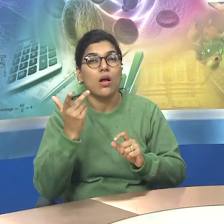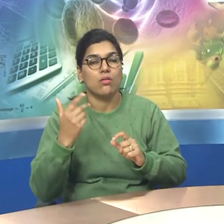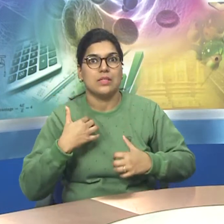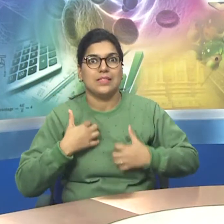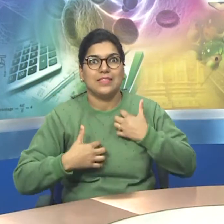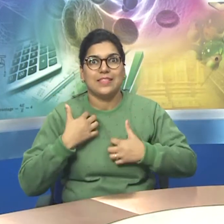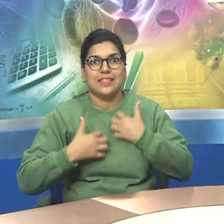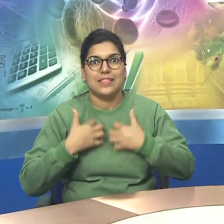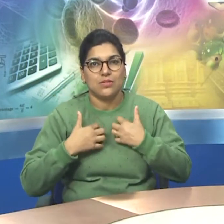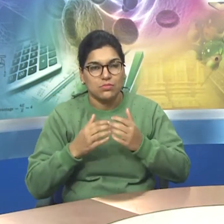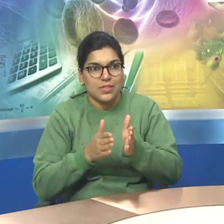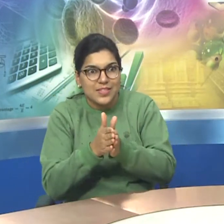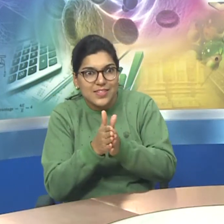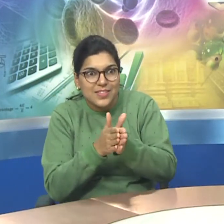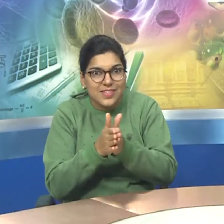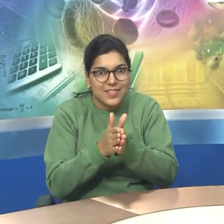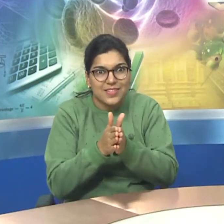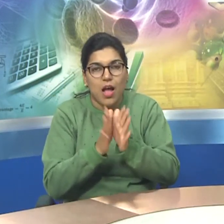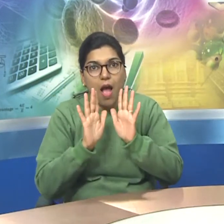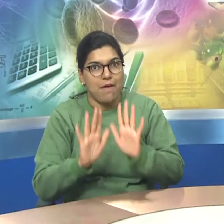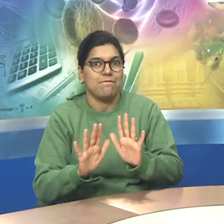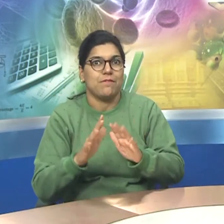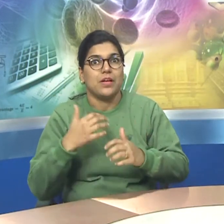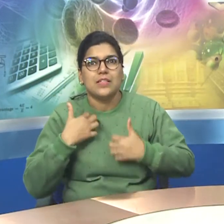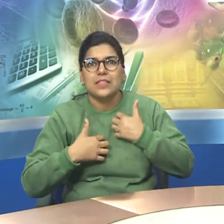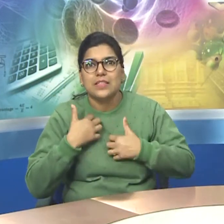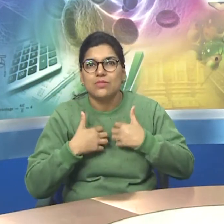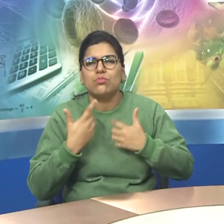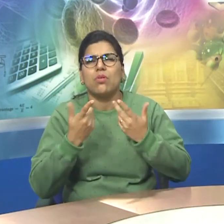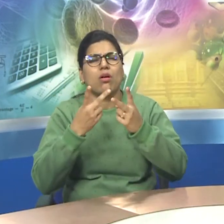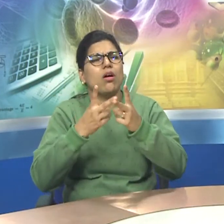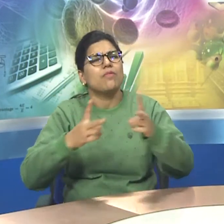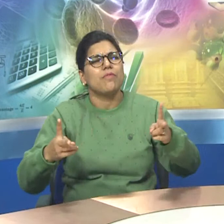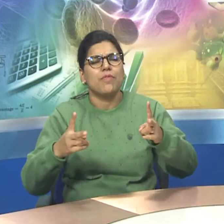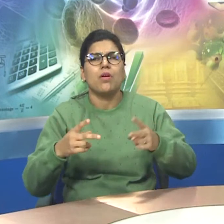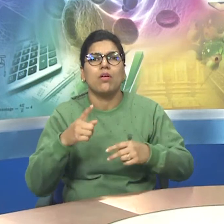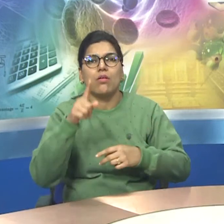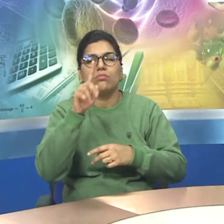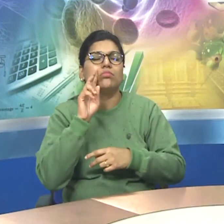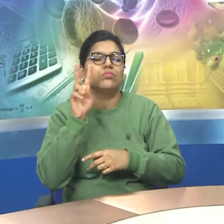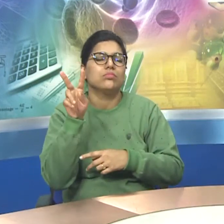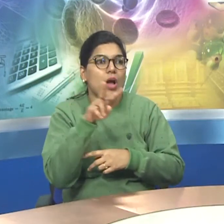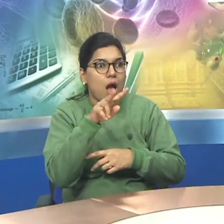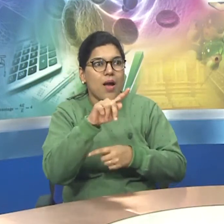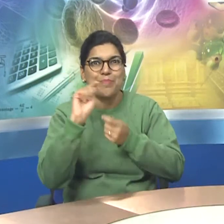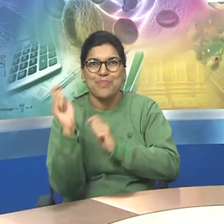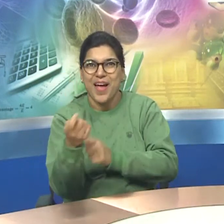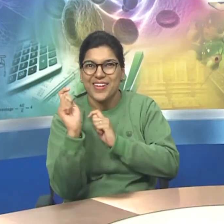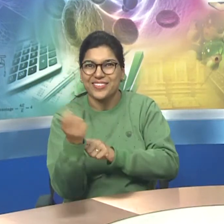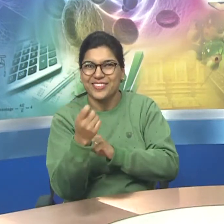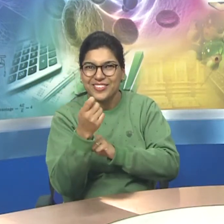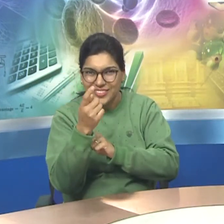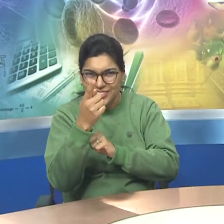has 3 words. It is stand and stare. See, it has 3 words, stand and